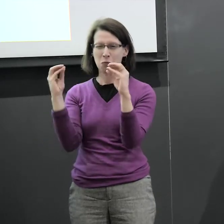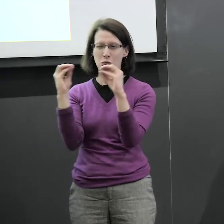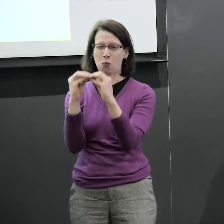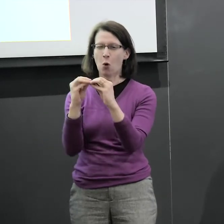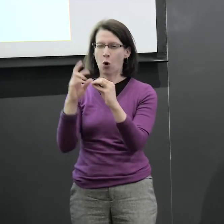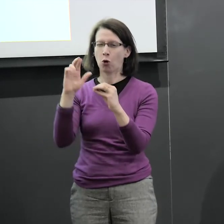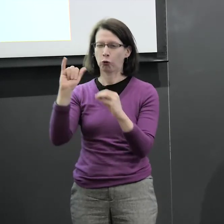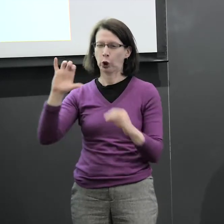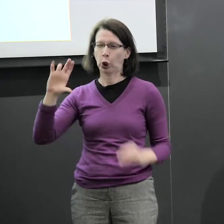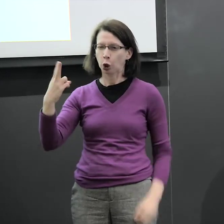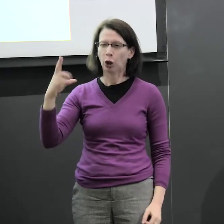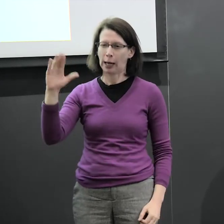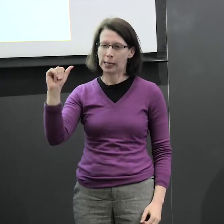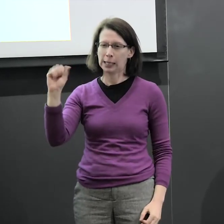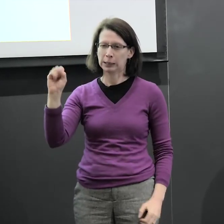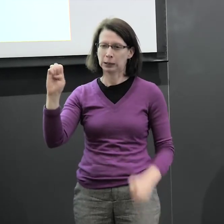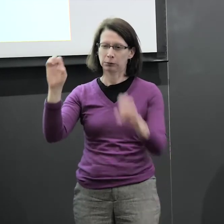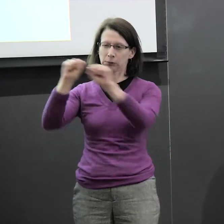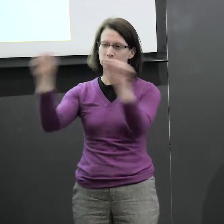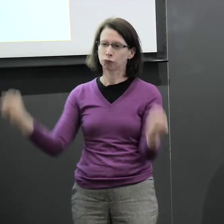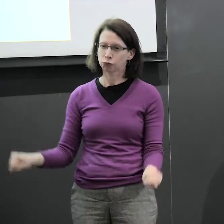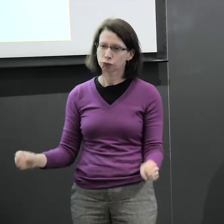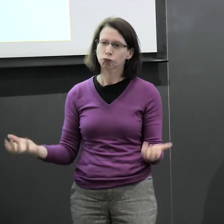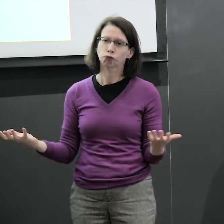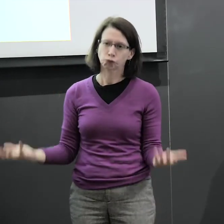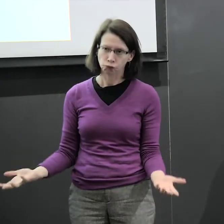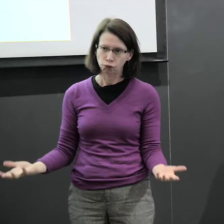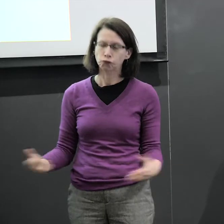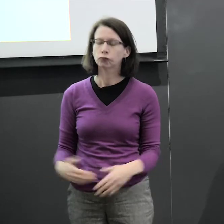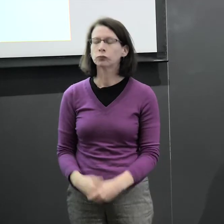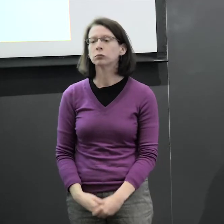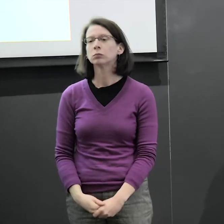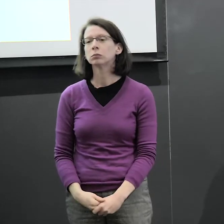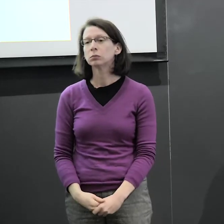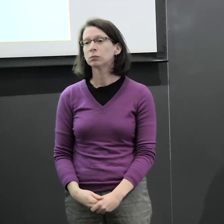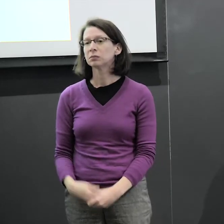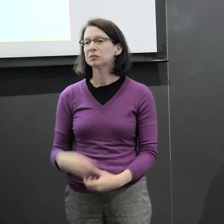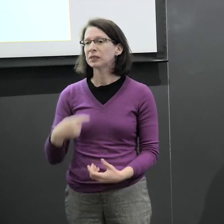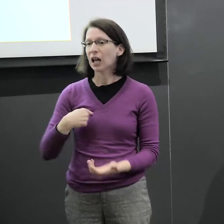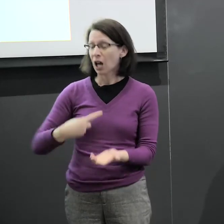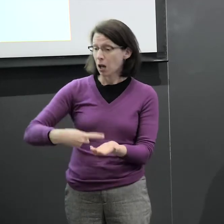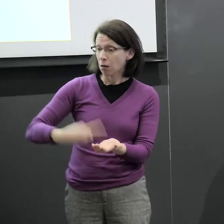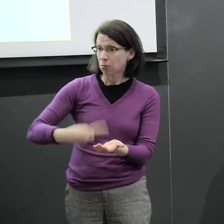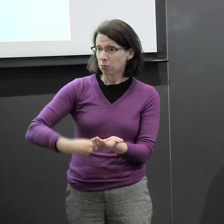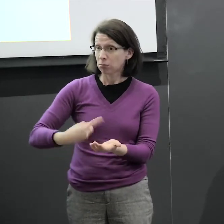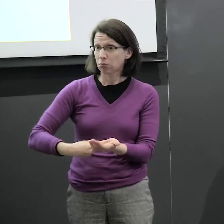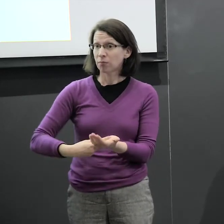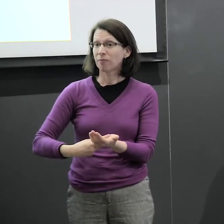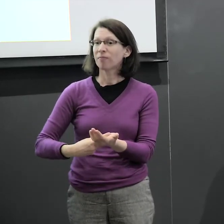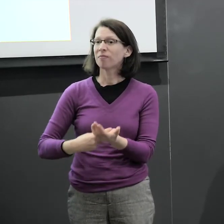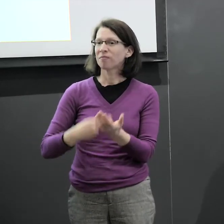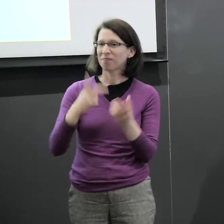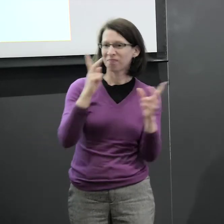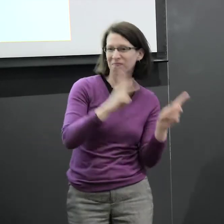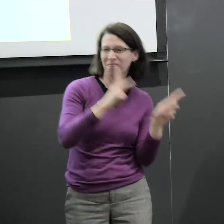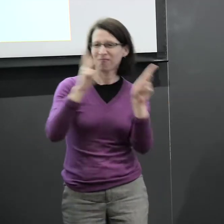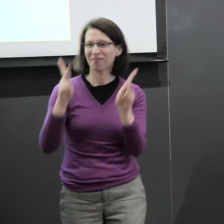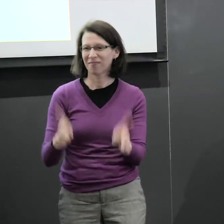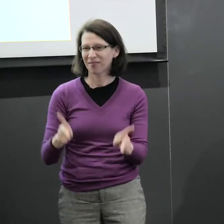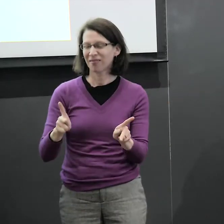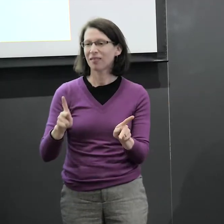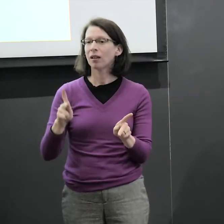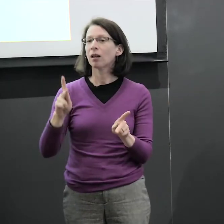have a richer case system. I will argue that the same conclusion holds